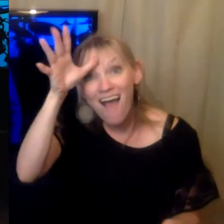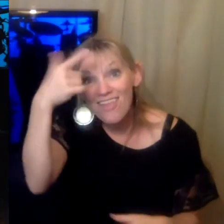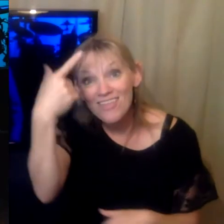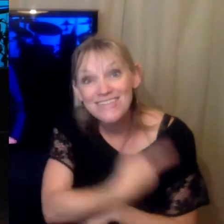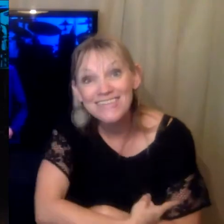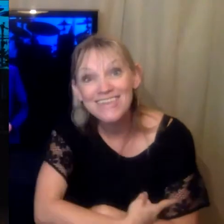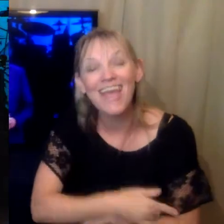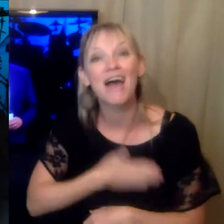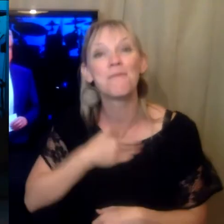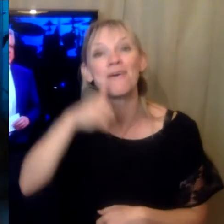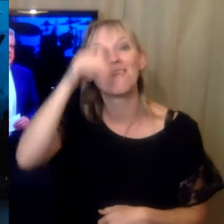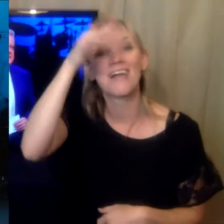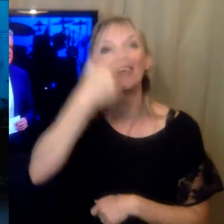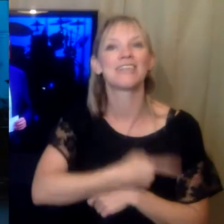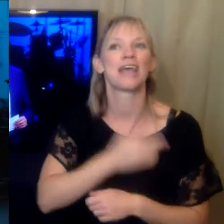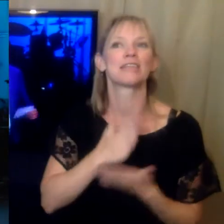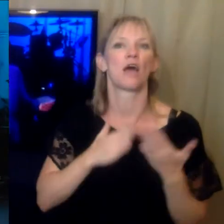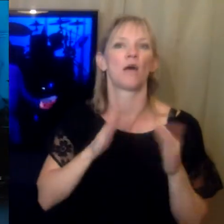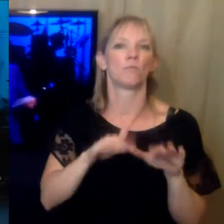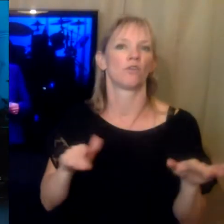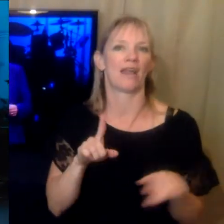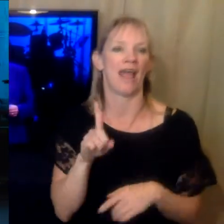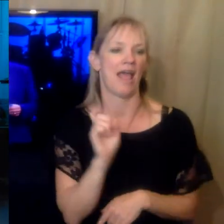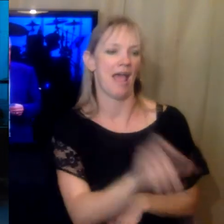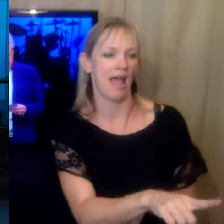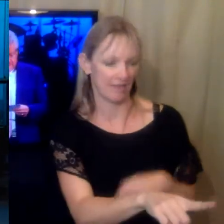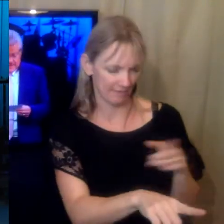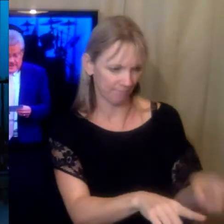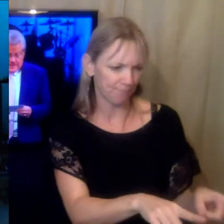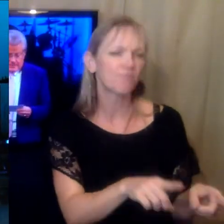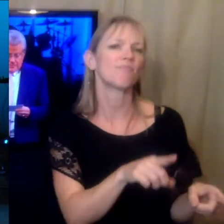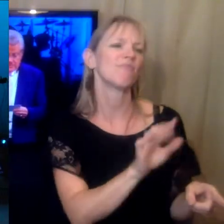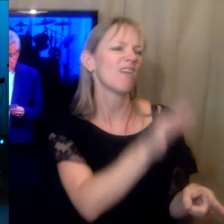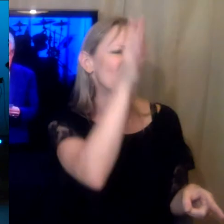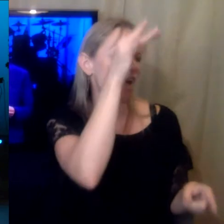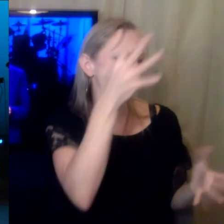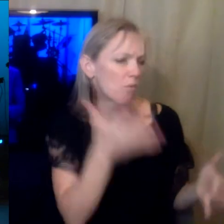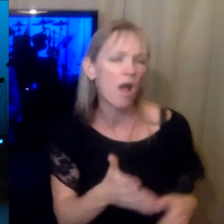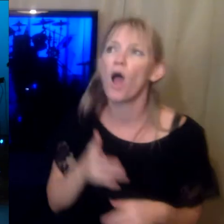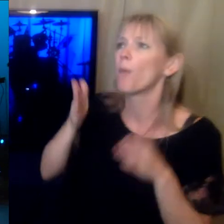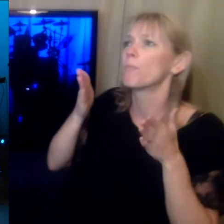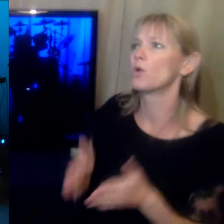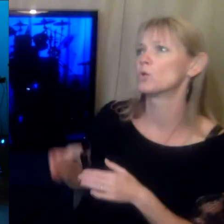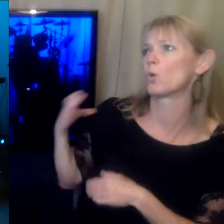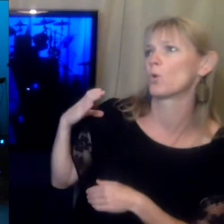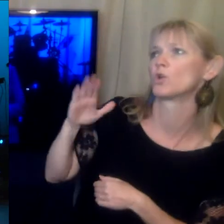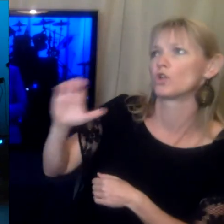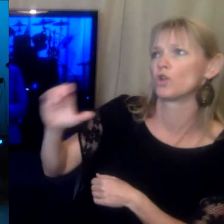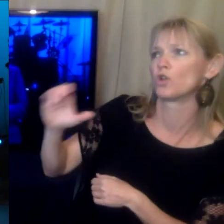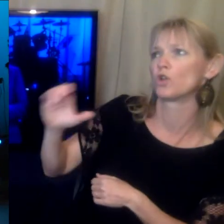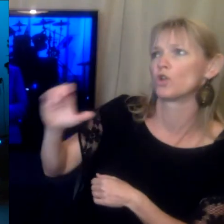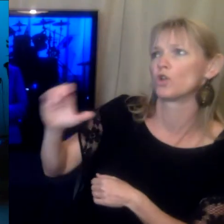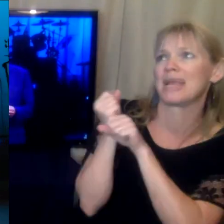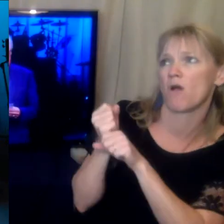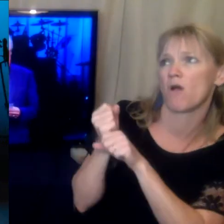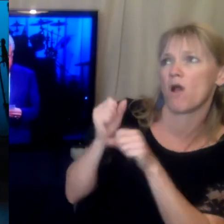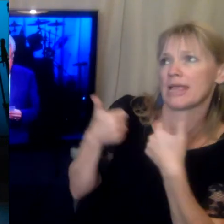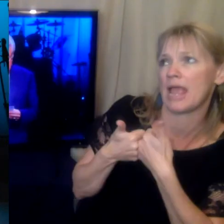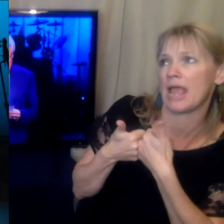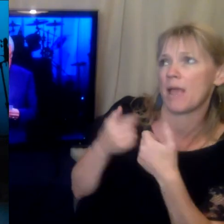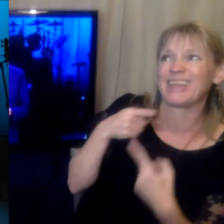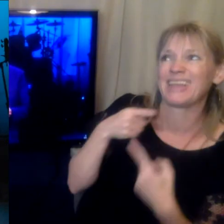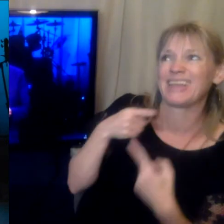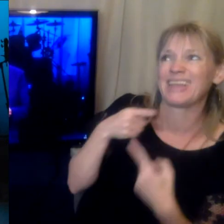Happy Father's Day. Some kids were asked, what is a father? And one of them said, a person who coaches your baseball game when he's not the coach.